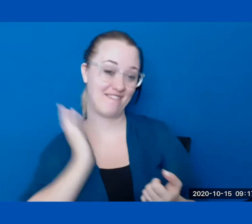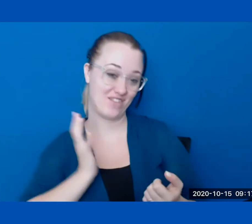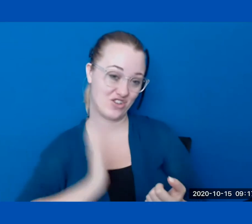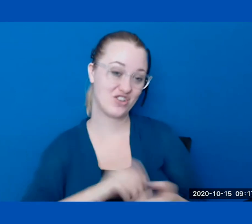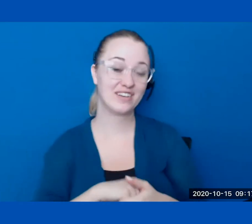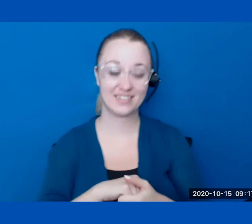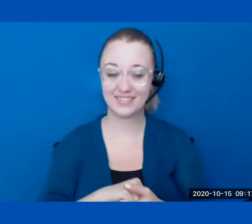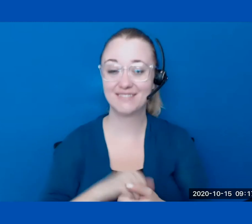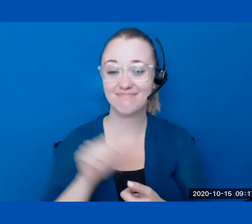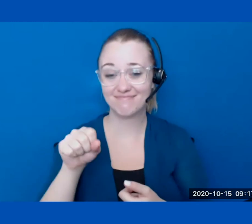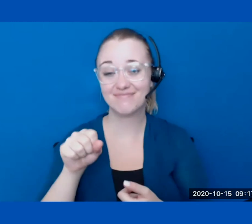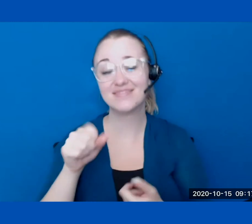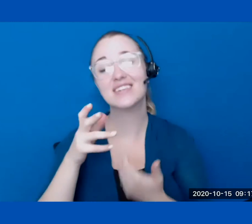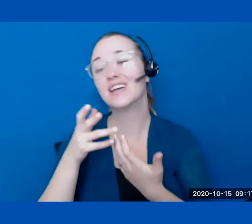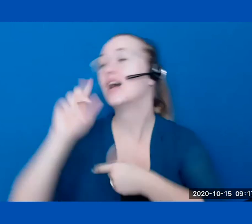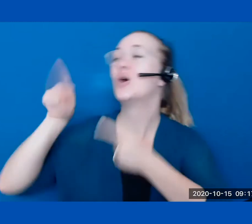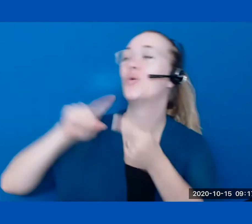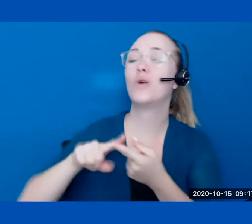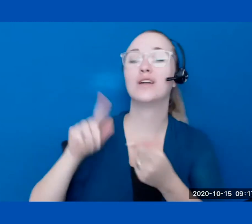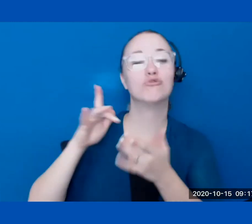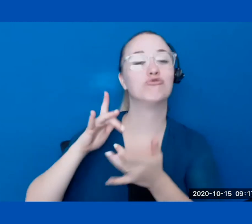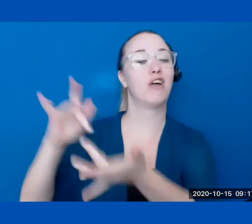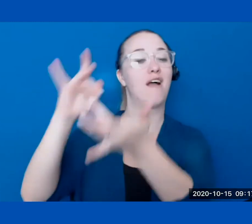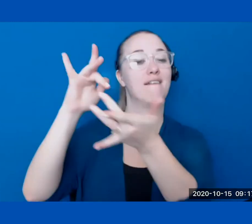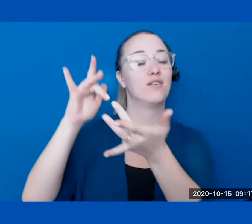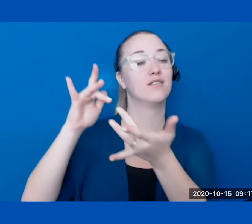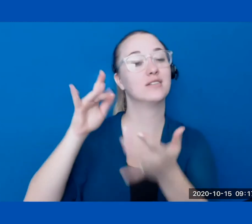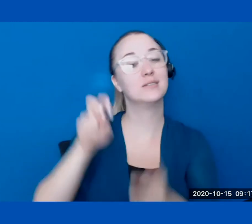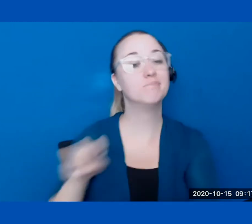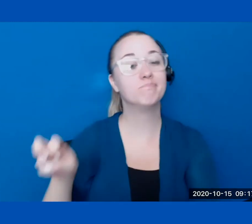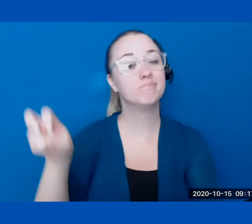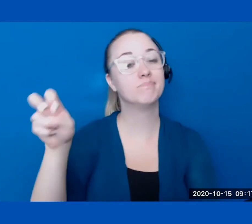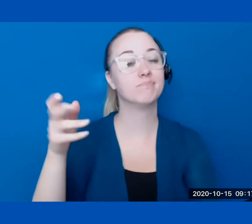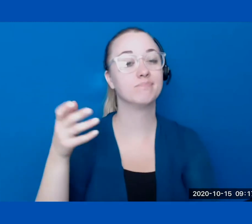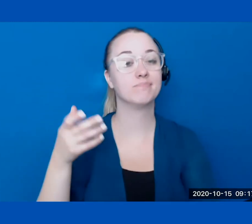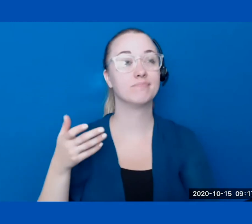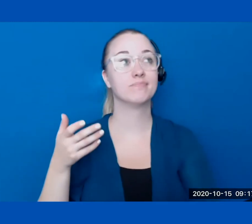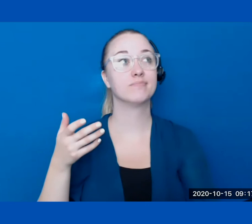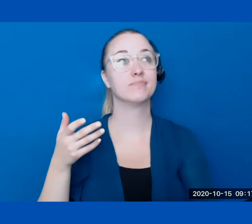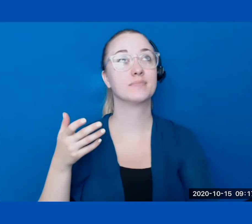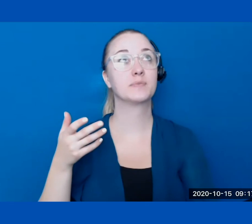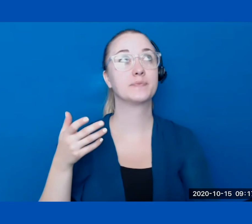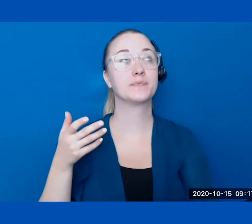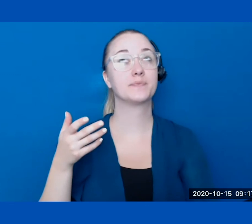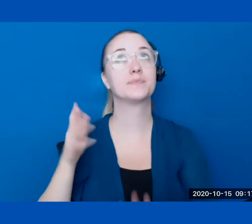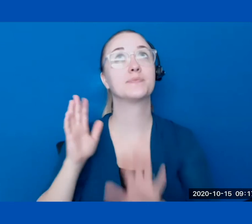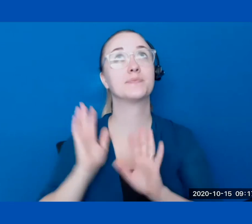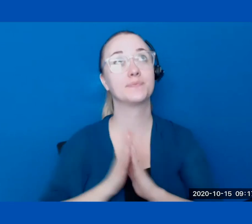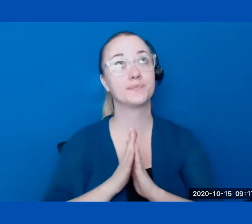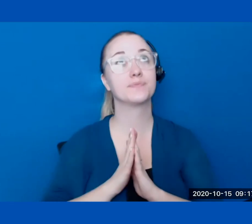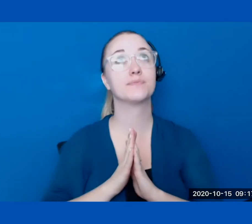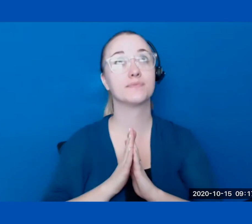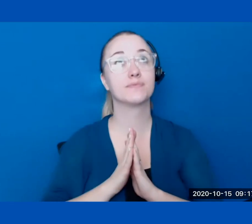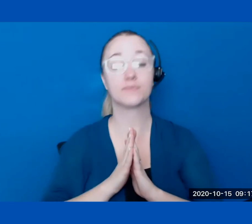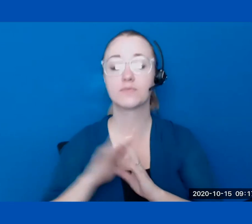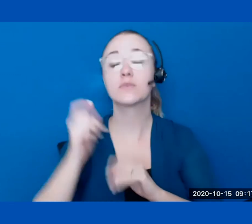when you travel, um, when you travel in such a way that when I